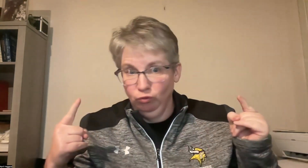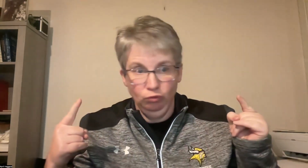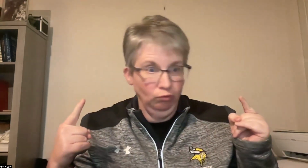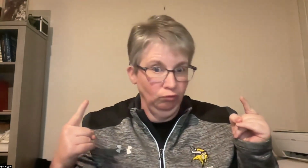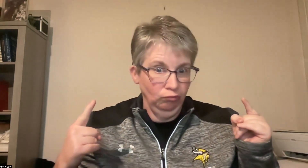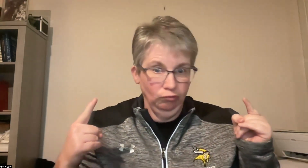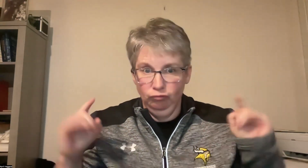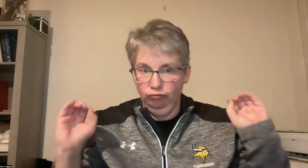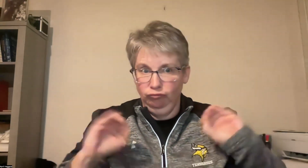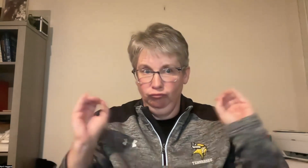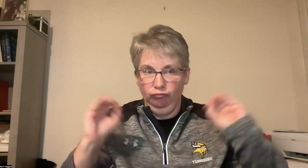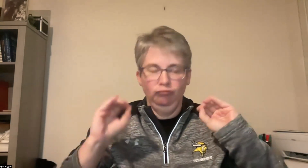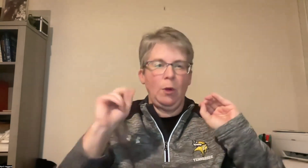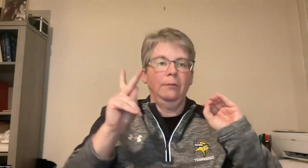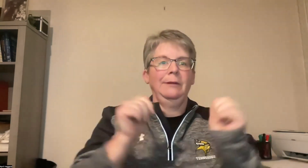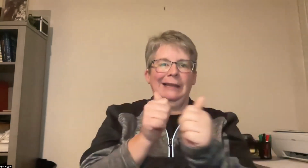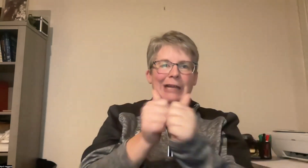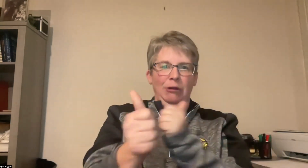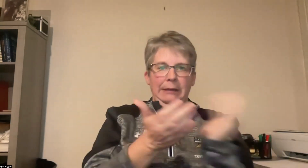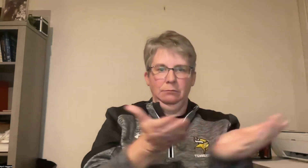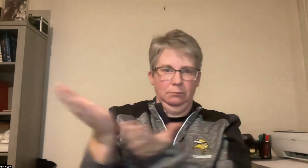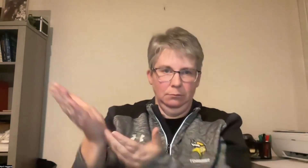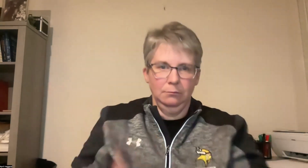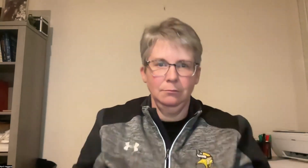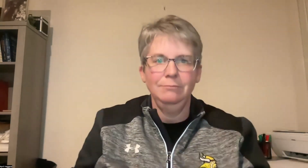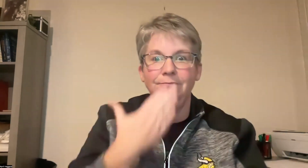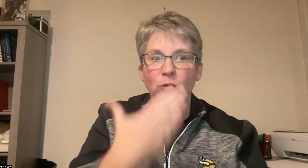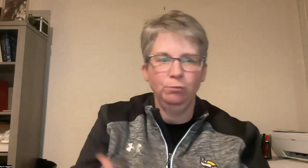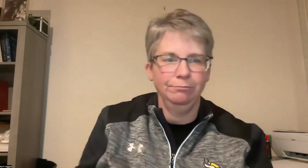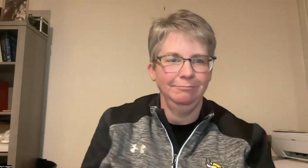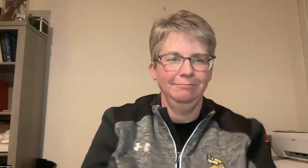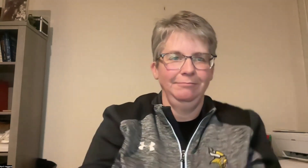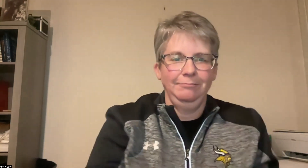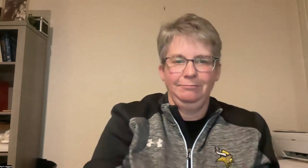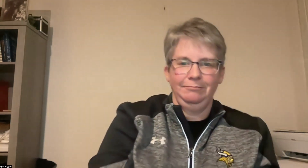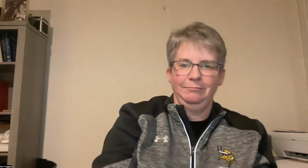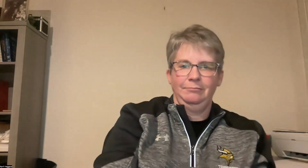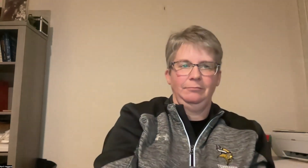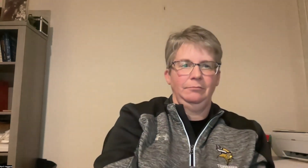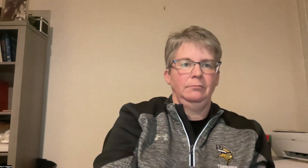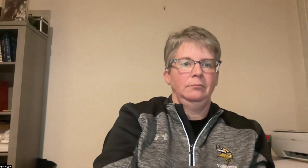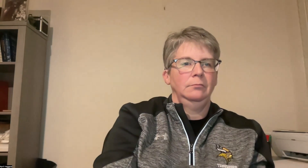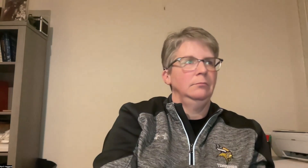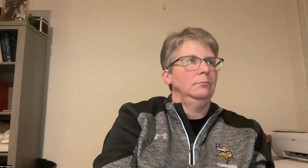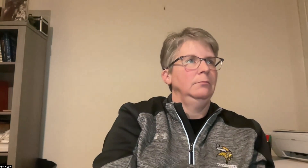Okay, anybody disagree? No? Okay, so that carries forward. Thank you.